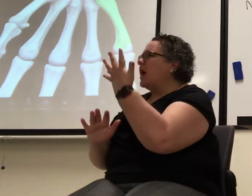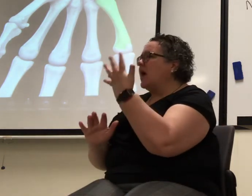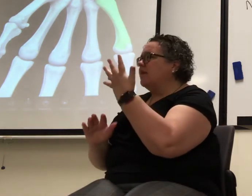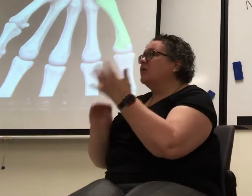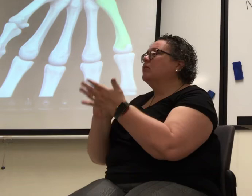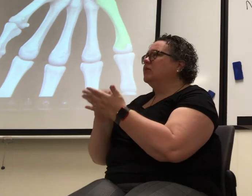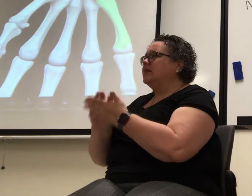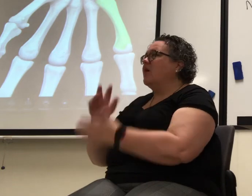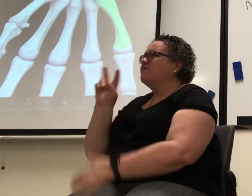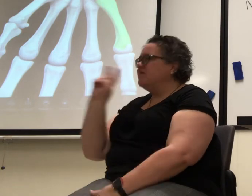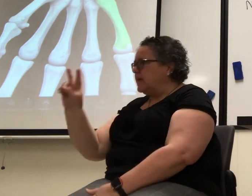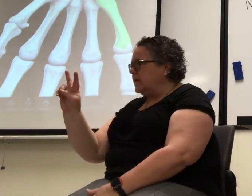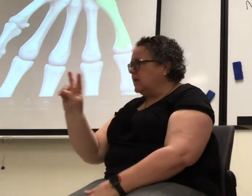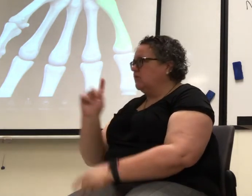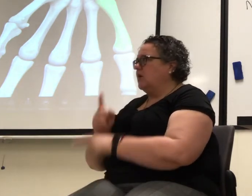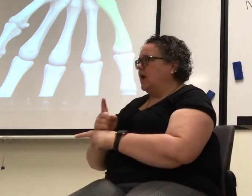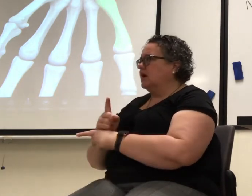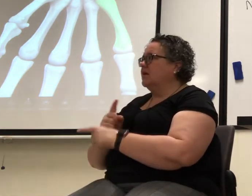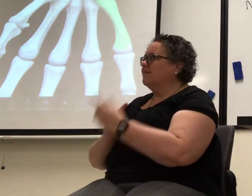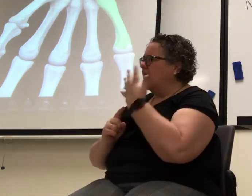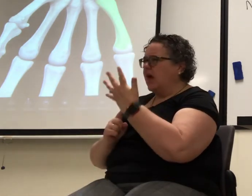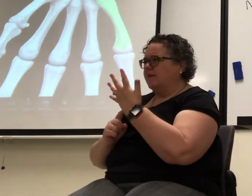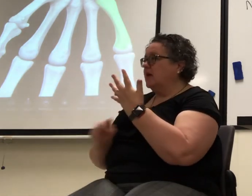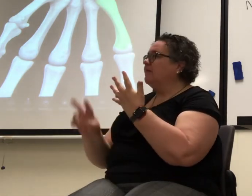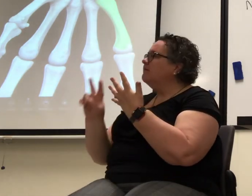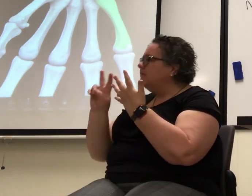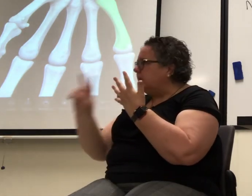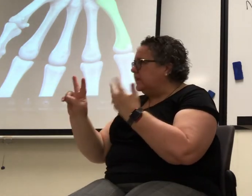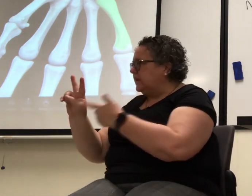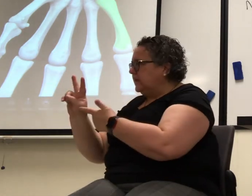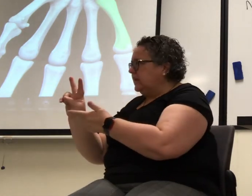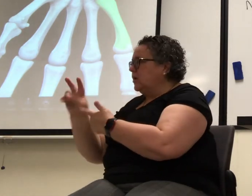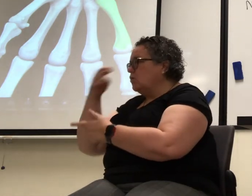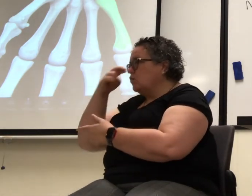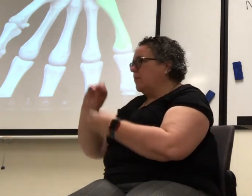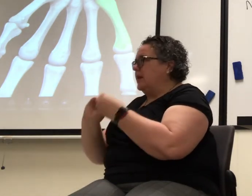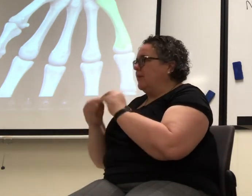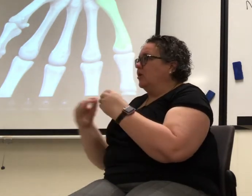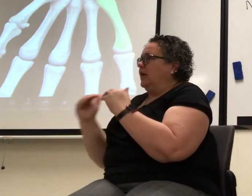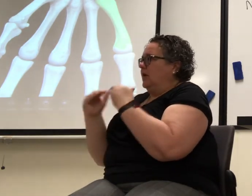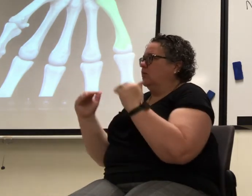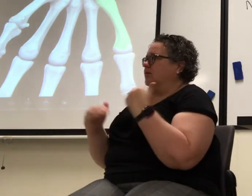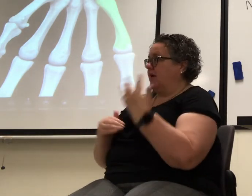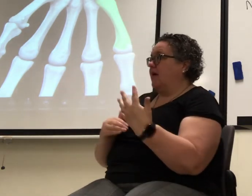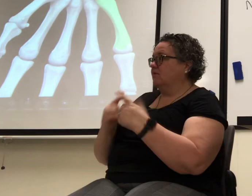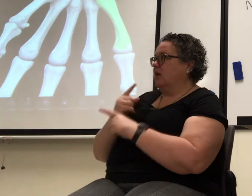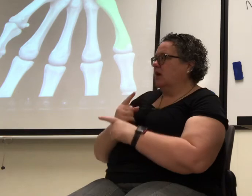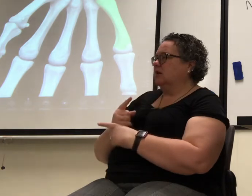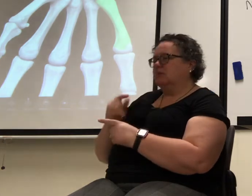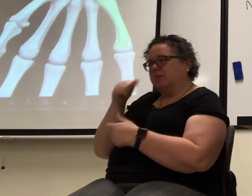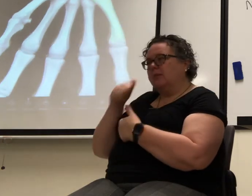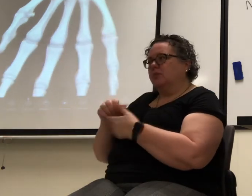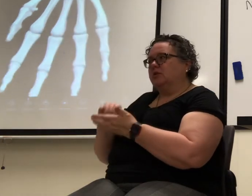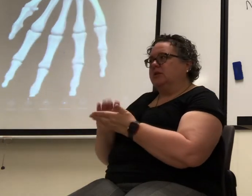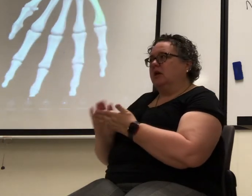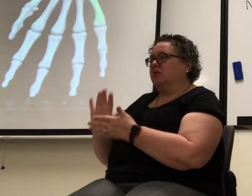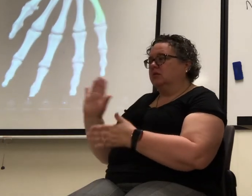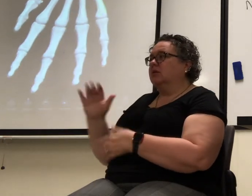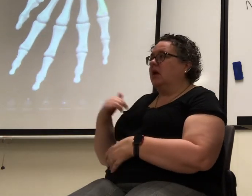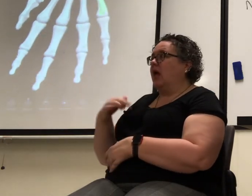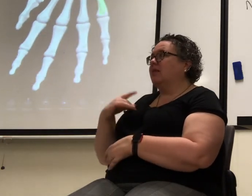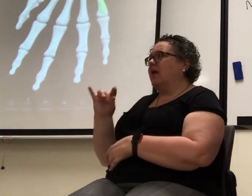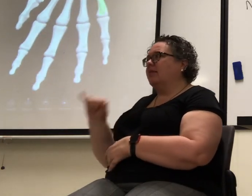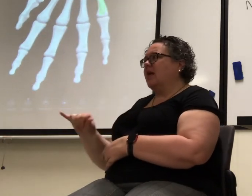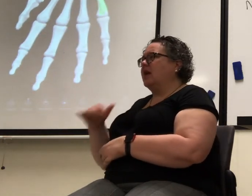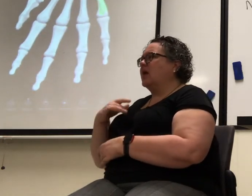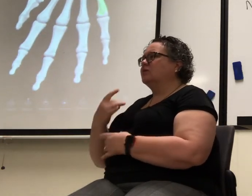V, right? The anatomy, Roman numeral thing. Yeah, I like that. I don't like the regular counting numbers,